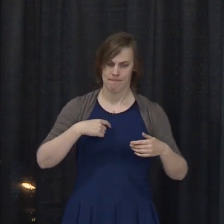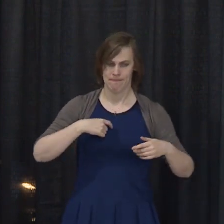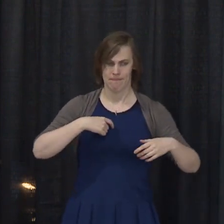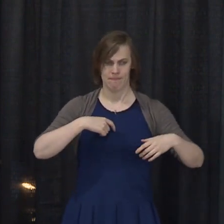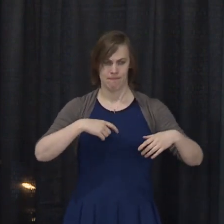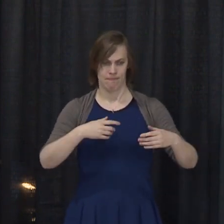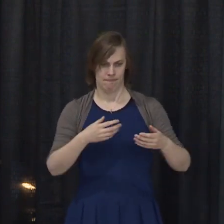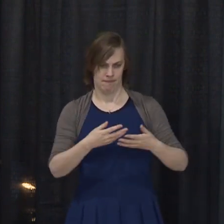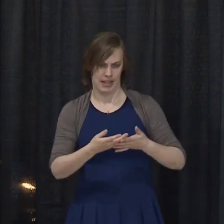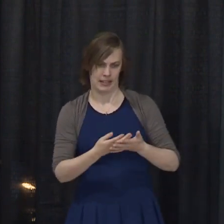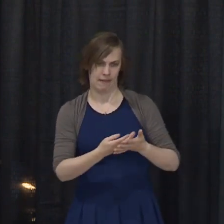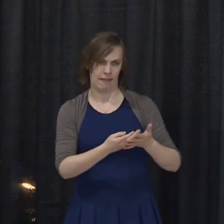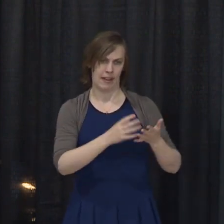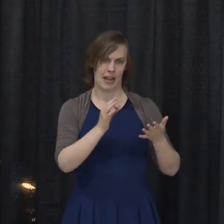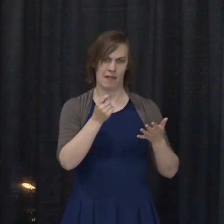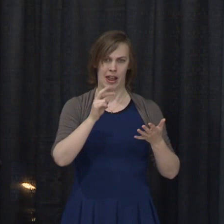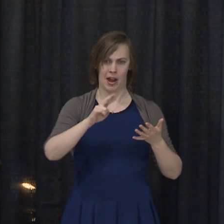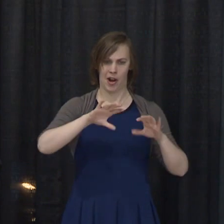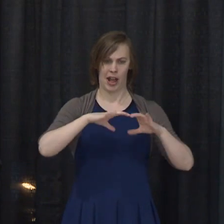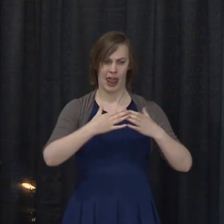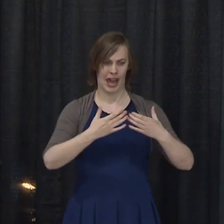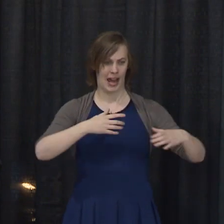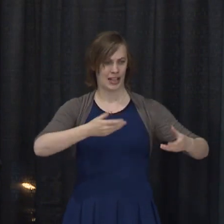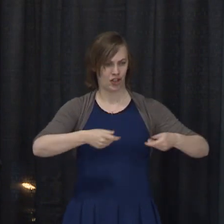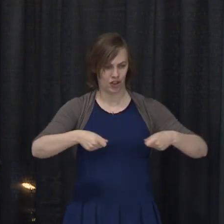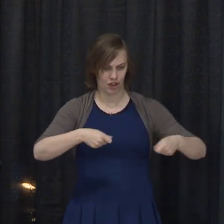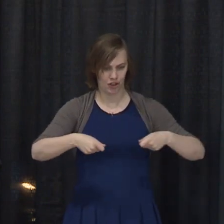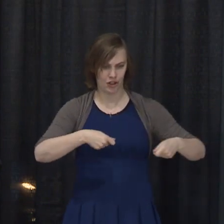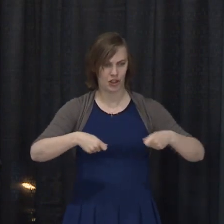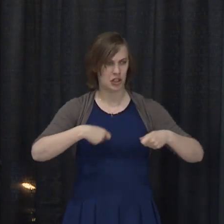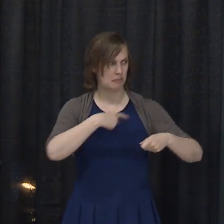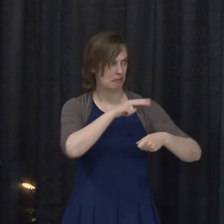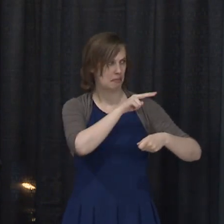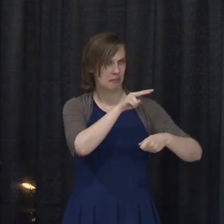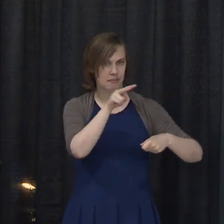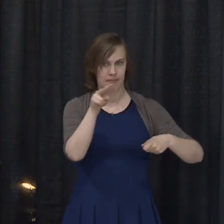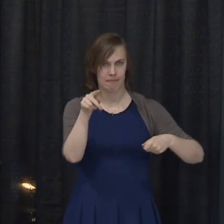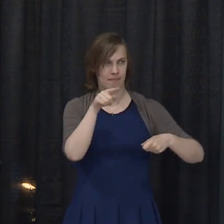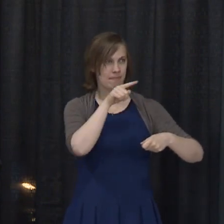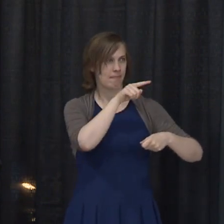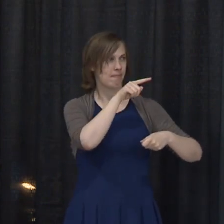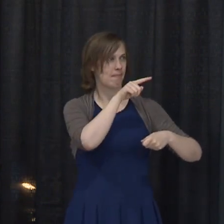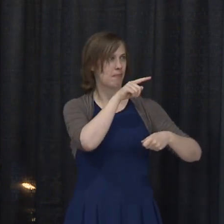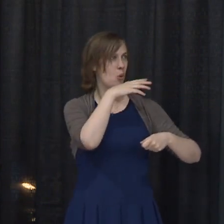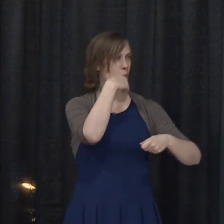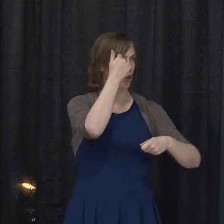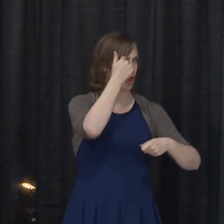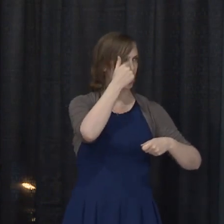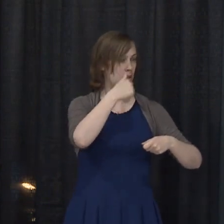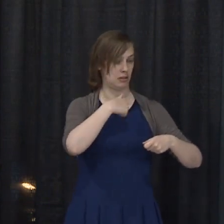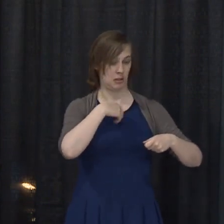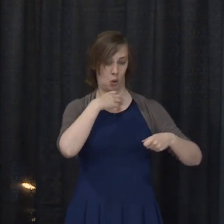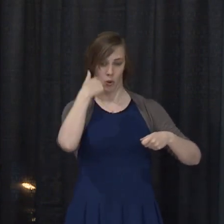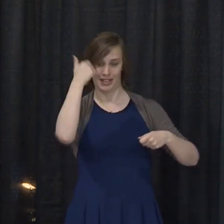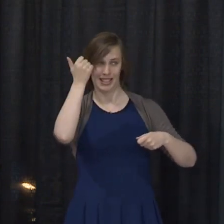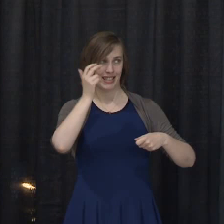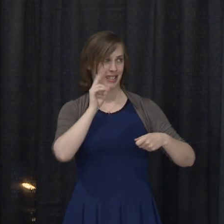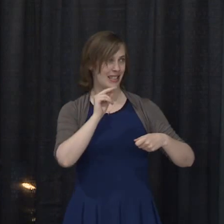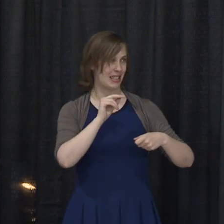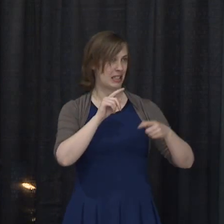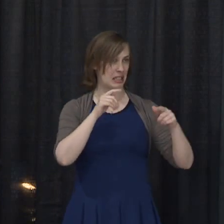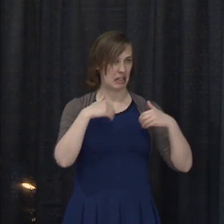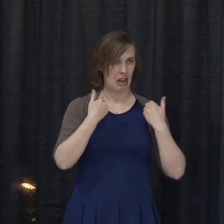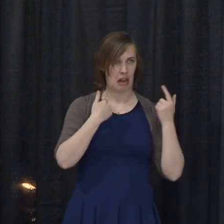the oldest. I wasn't the youngest. I wasn't the most experienced baker. I wasn't the most